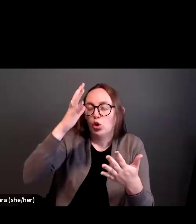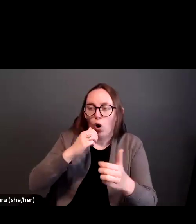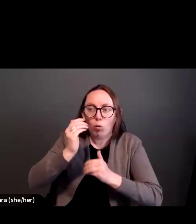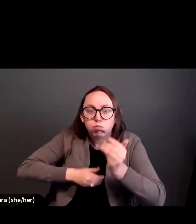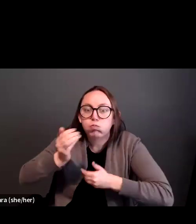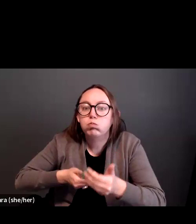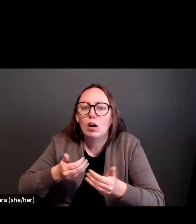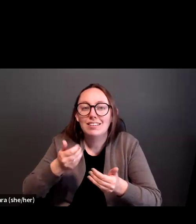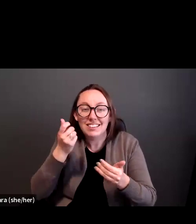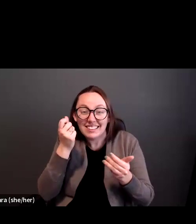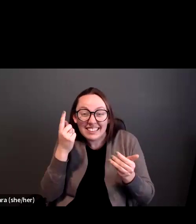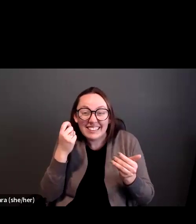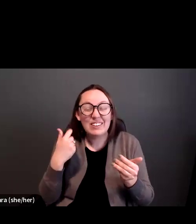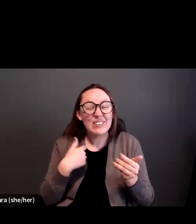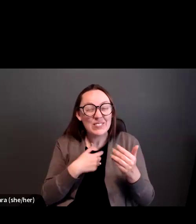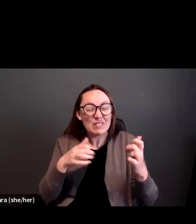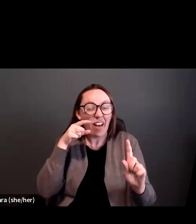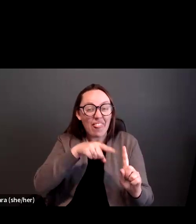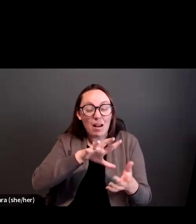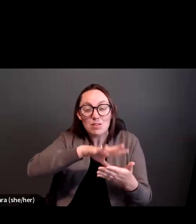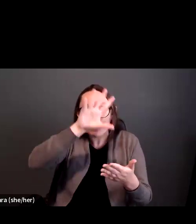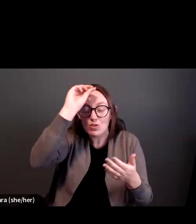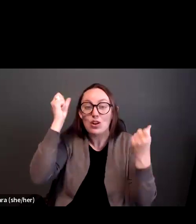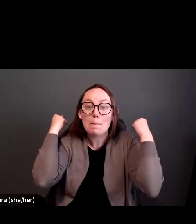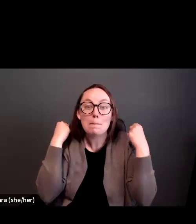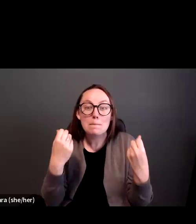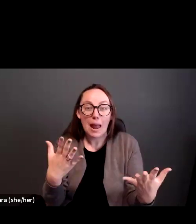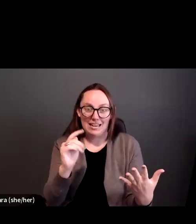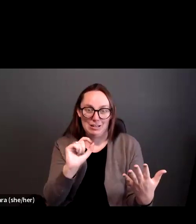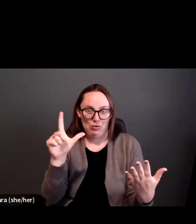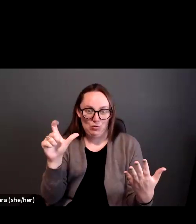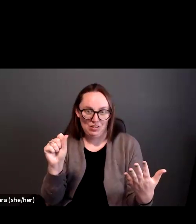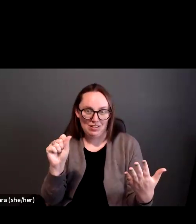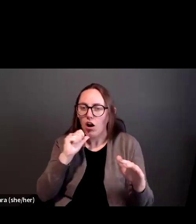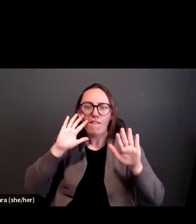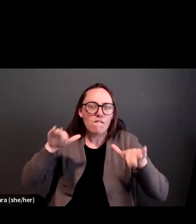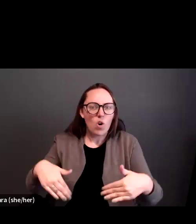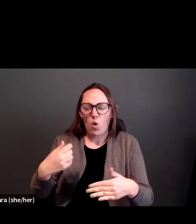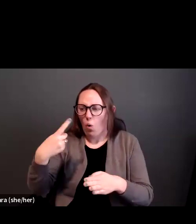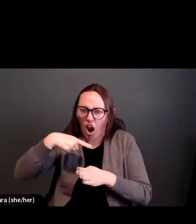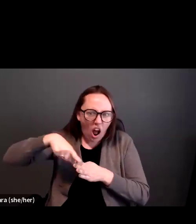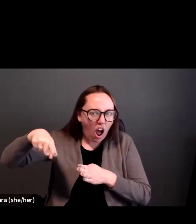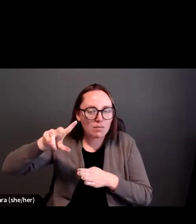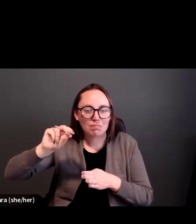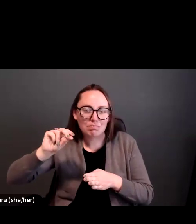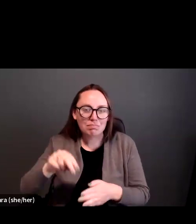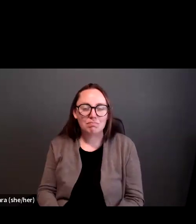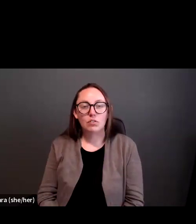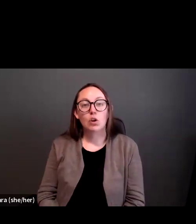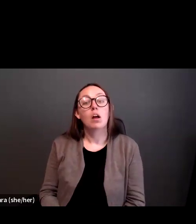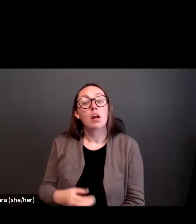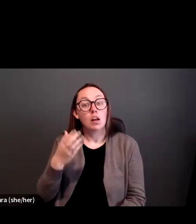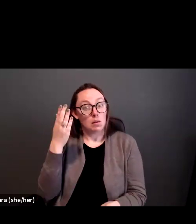bunch of different tools, not just one thing that they're super passionate about, right? And so we might see somebody come in with very